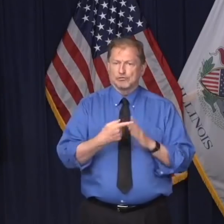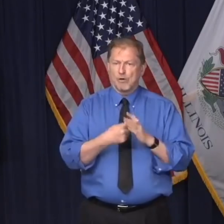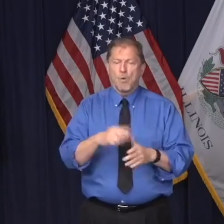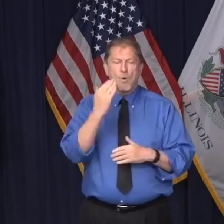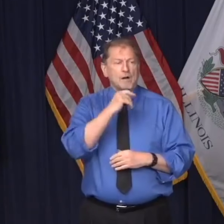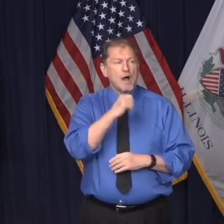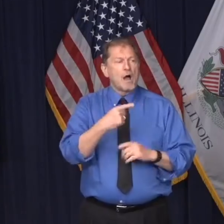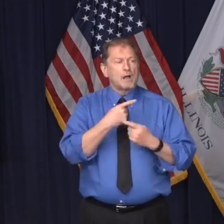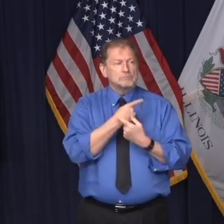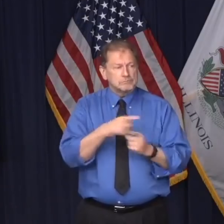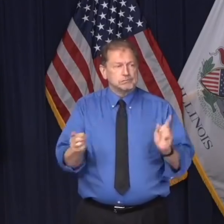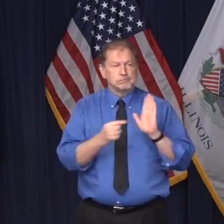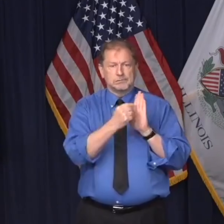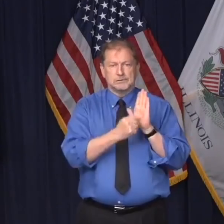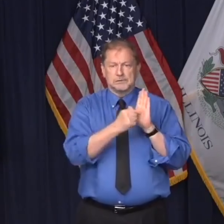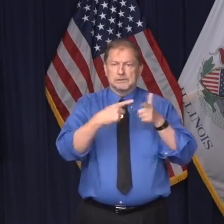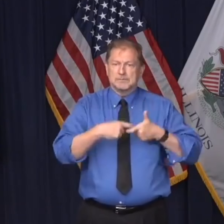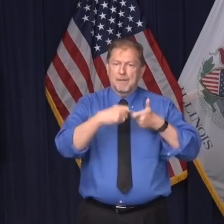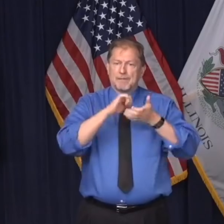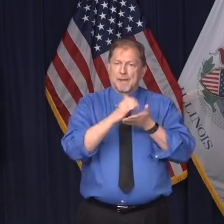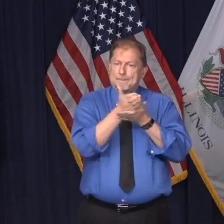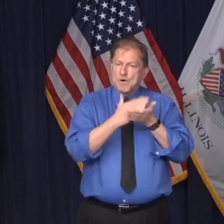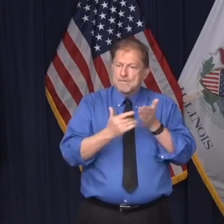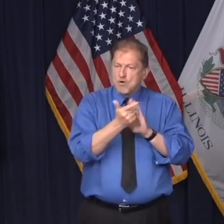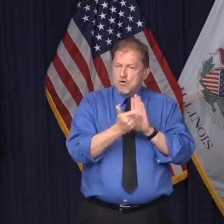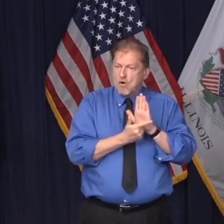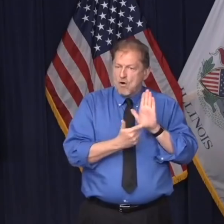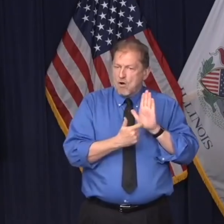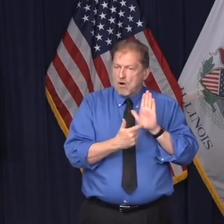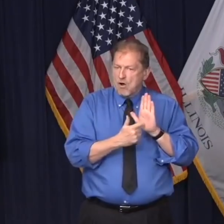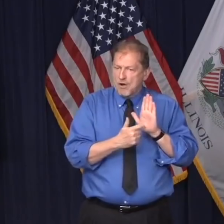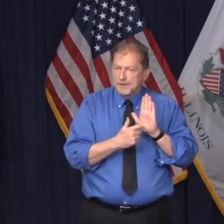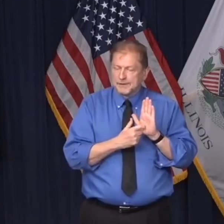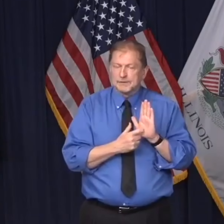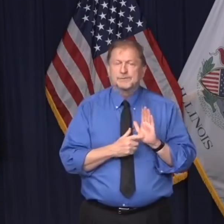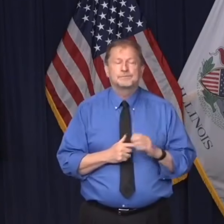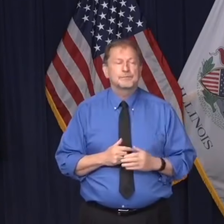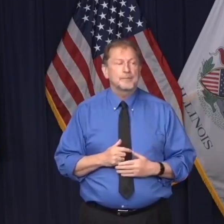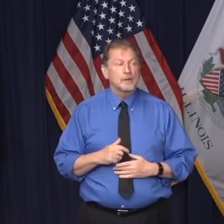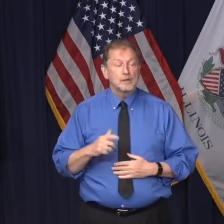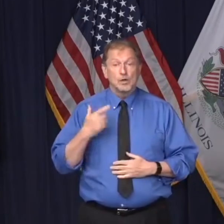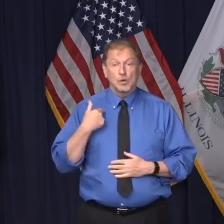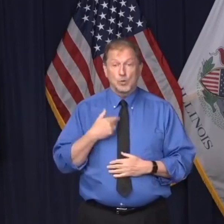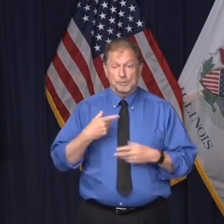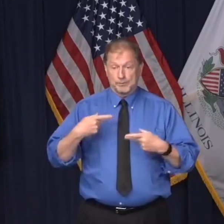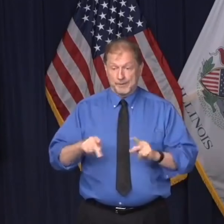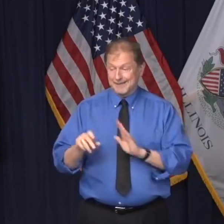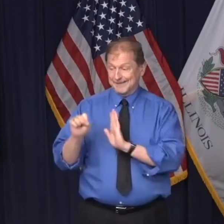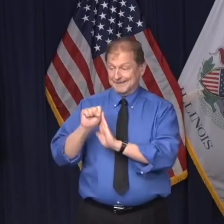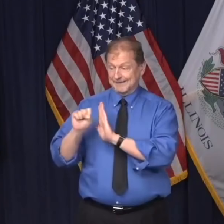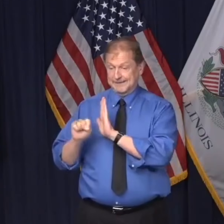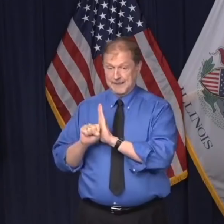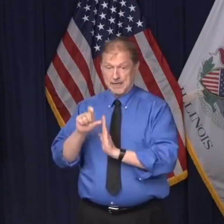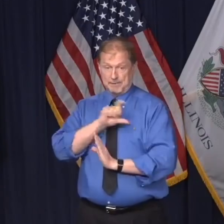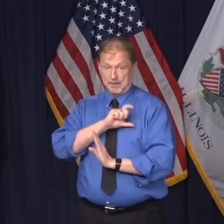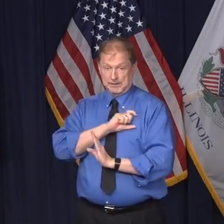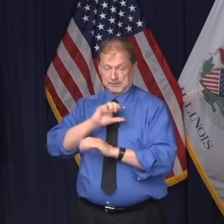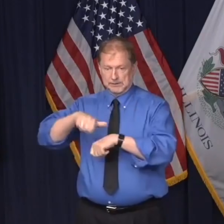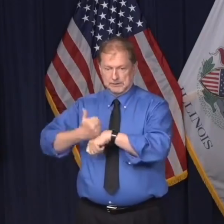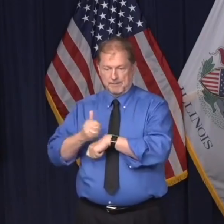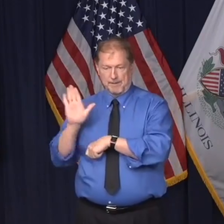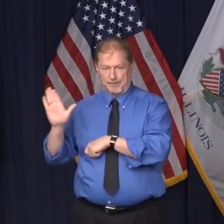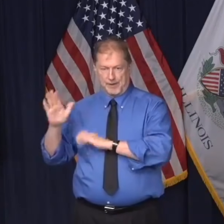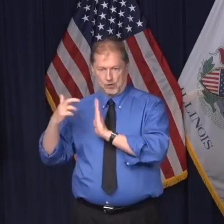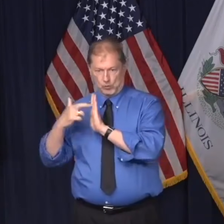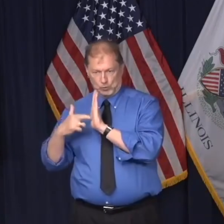to temporarily suspend that portion of the law? So actually, we've allowed the state police to set some guidelines here,